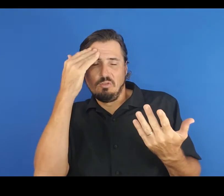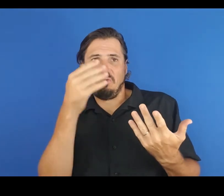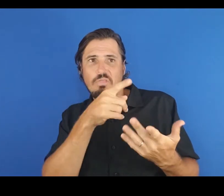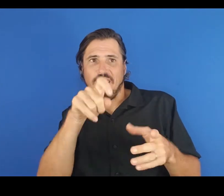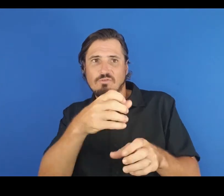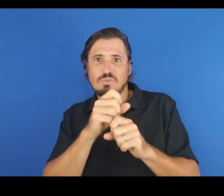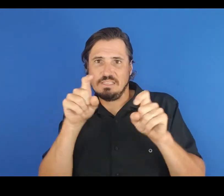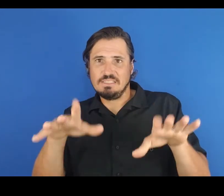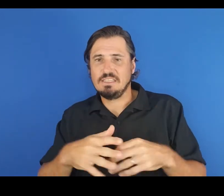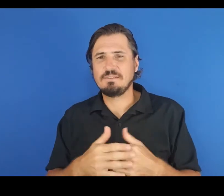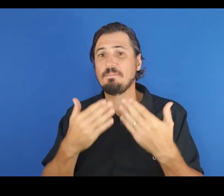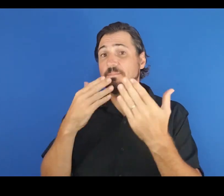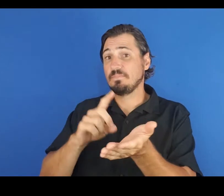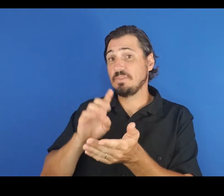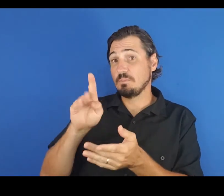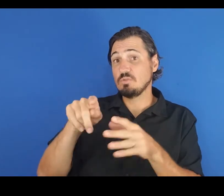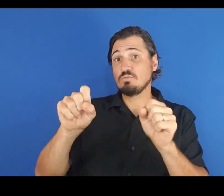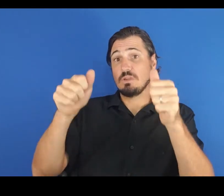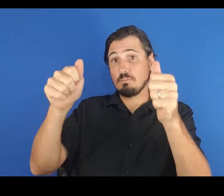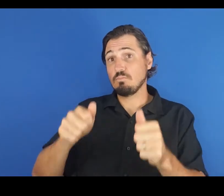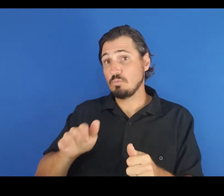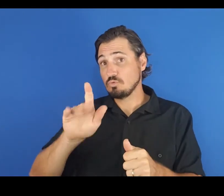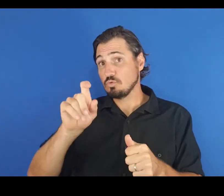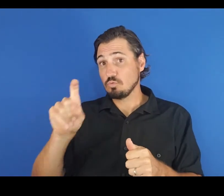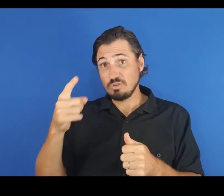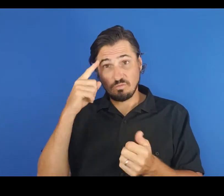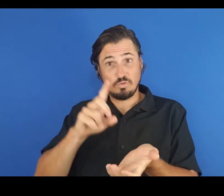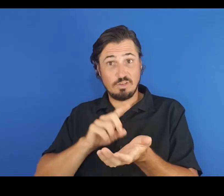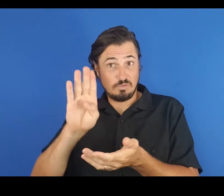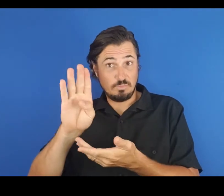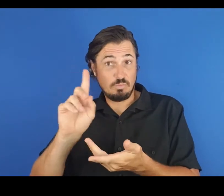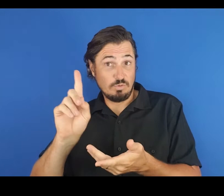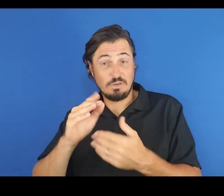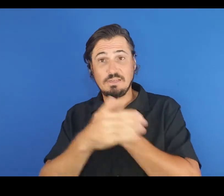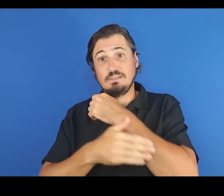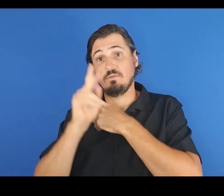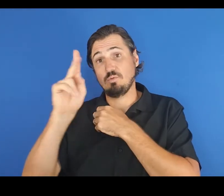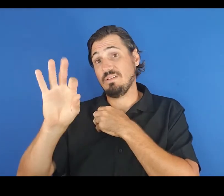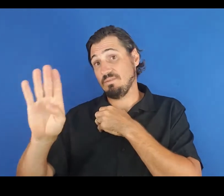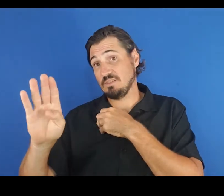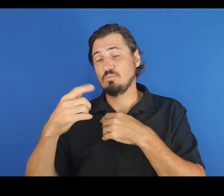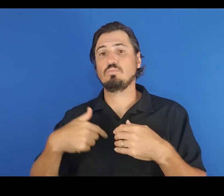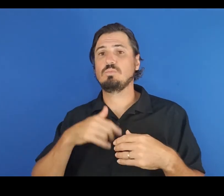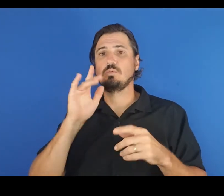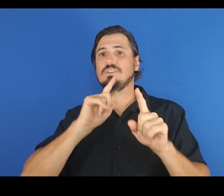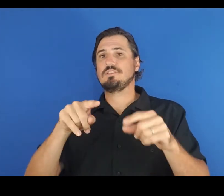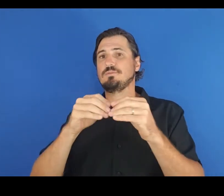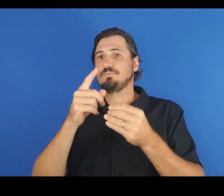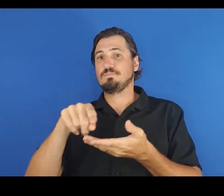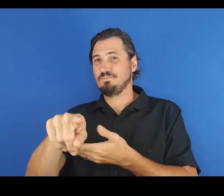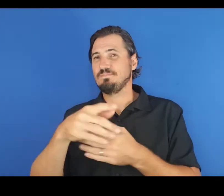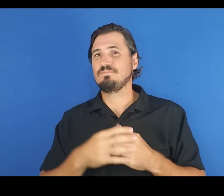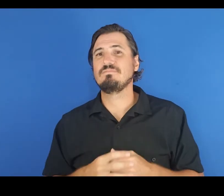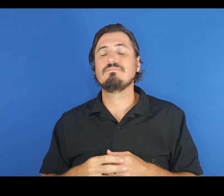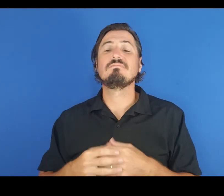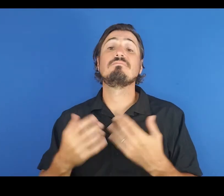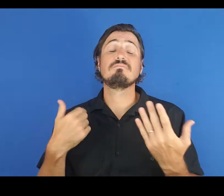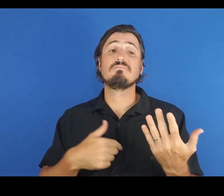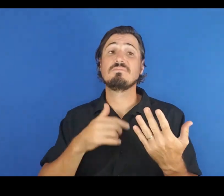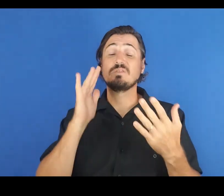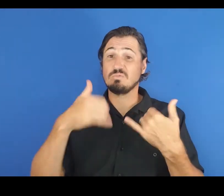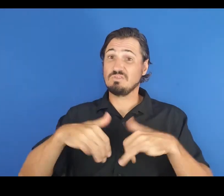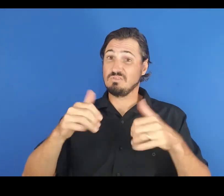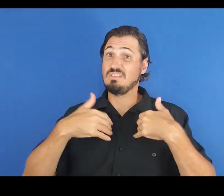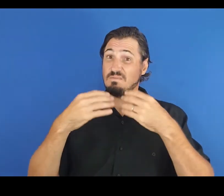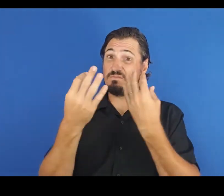tested. Thanks, Dr. B. Post your questions for Dr. B on our County of Kauai Facebook page and we'll answer more next week. We